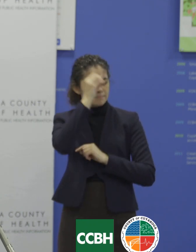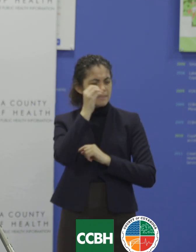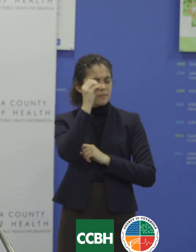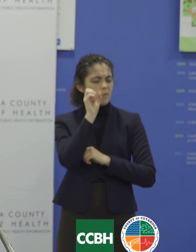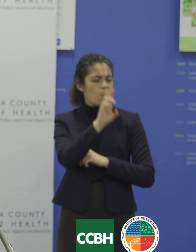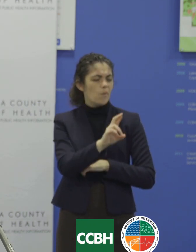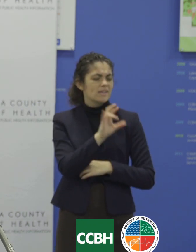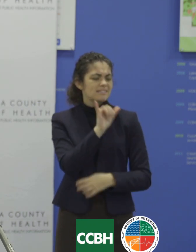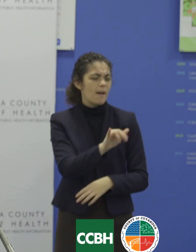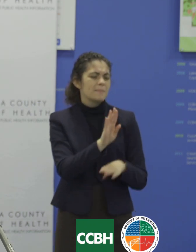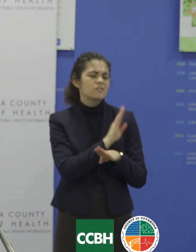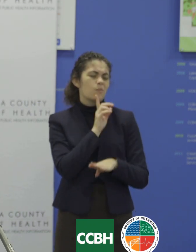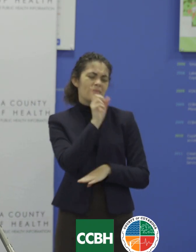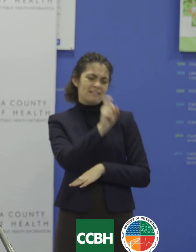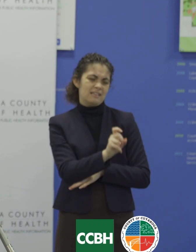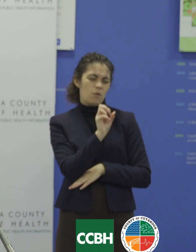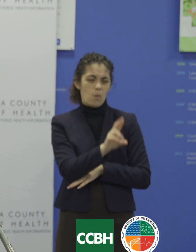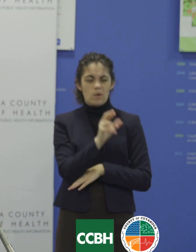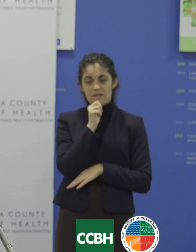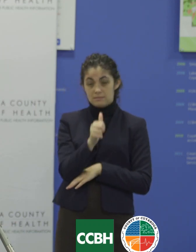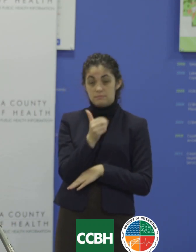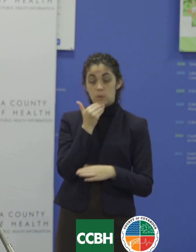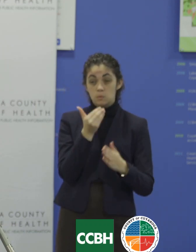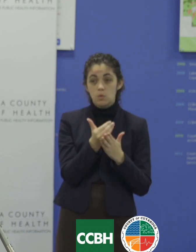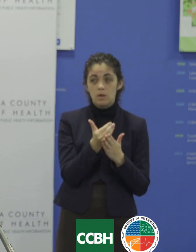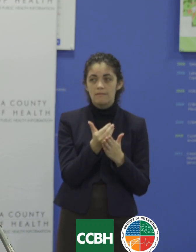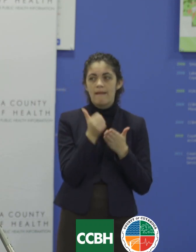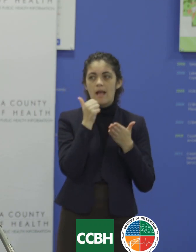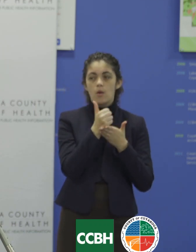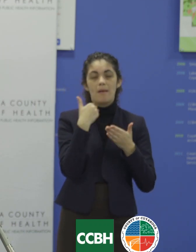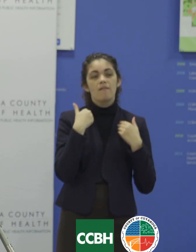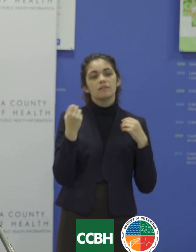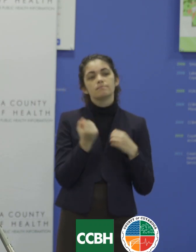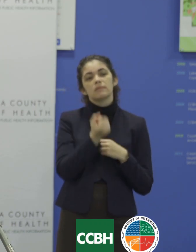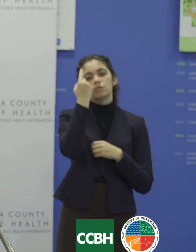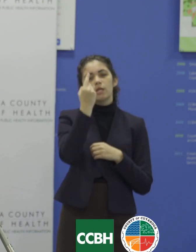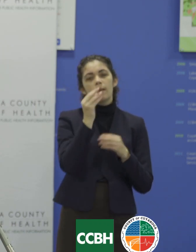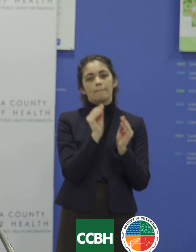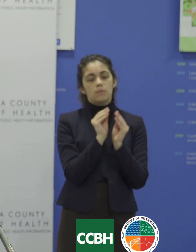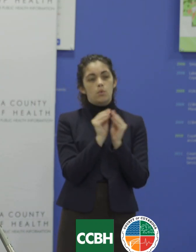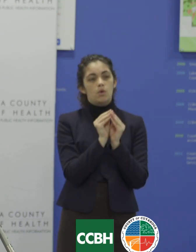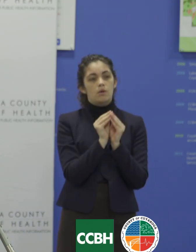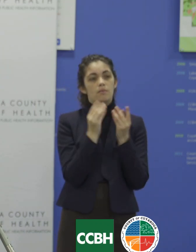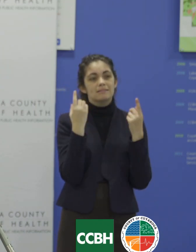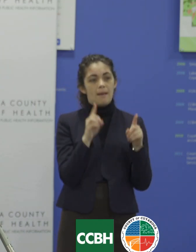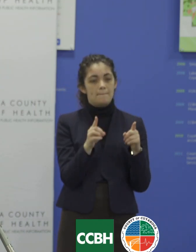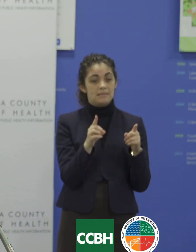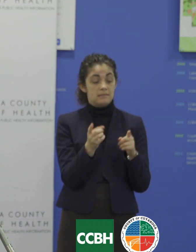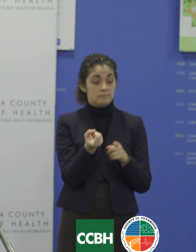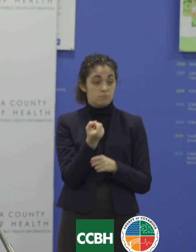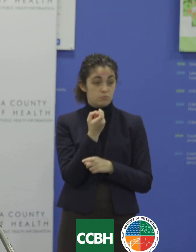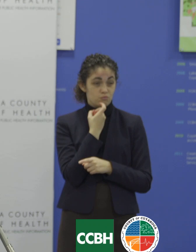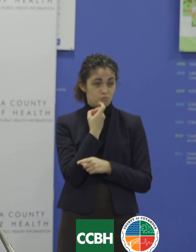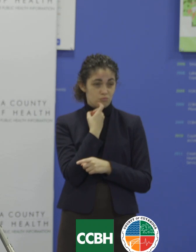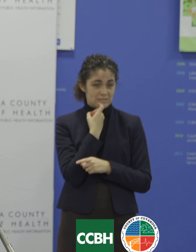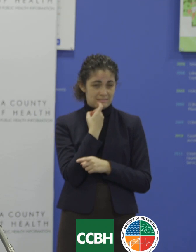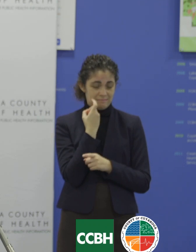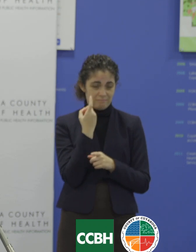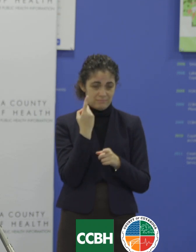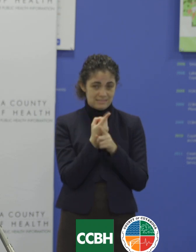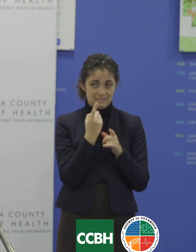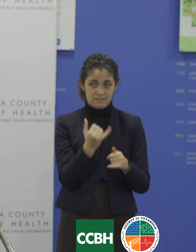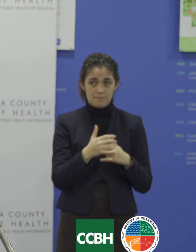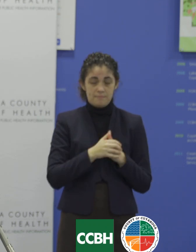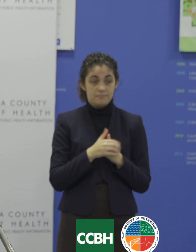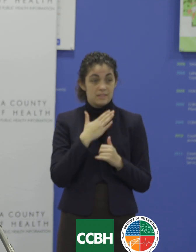questions about whether a business is essential. We think that this is a good step. It will help to create some clarity in this very fluid guidance. So those are